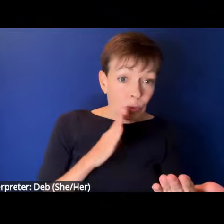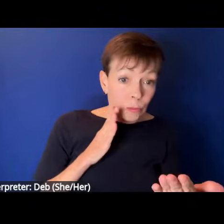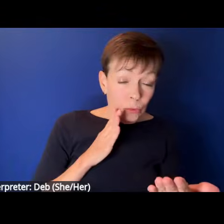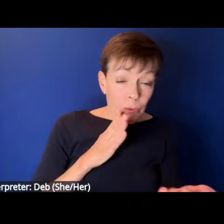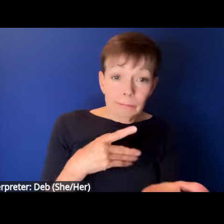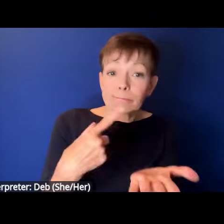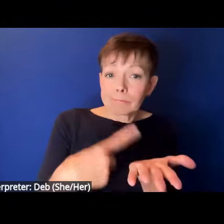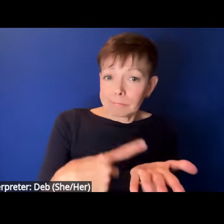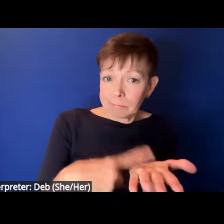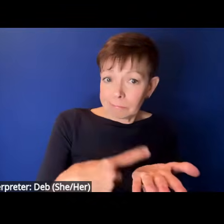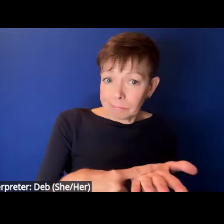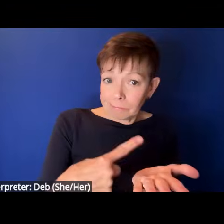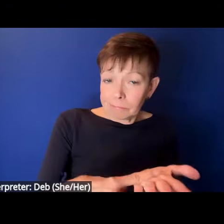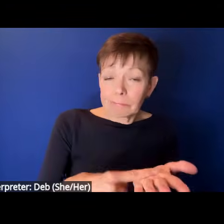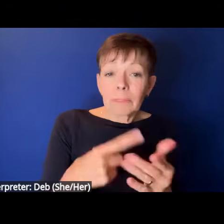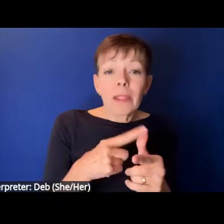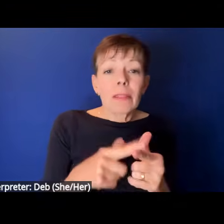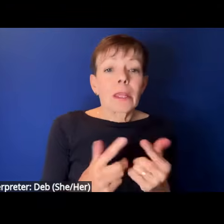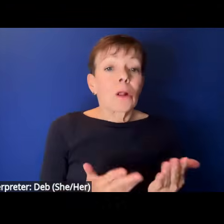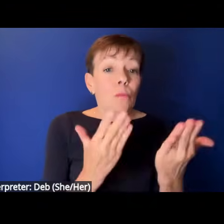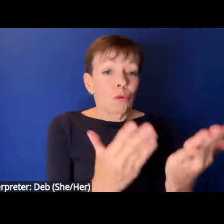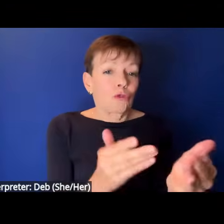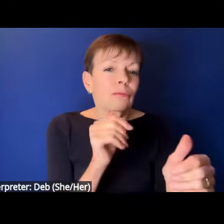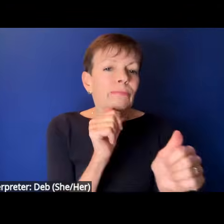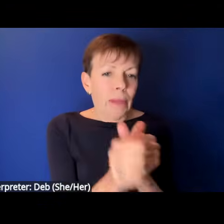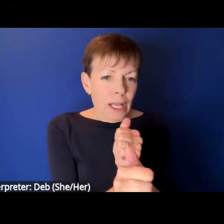in past publication.